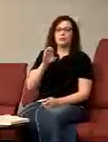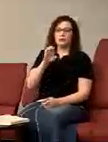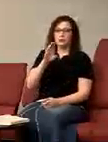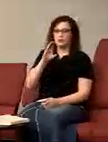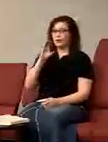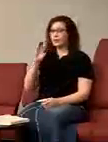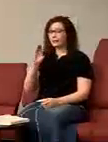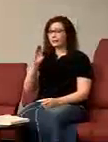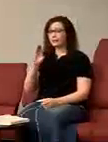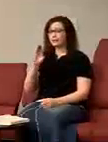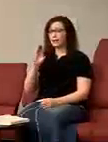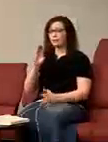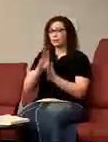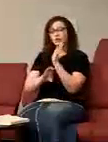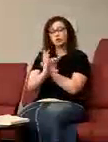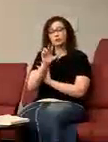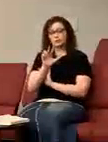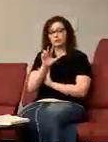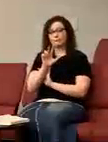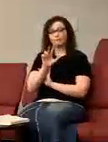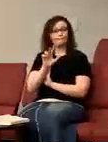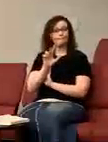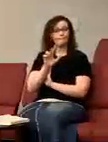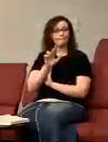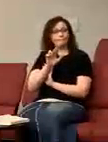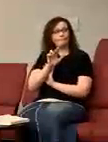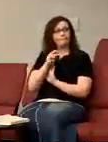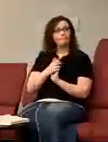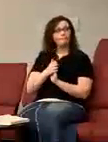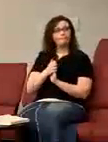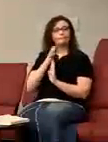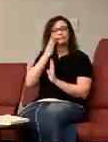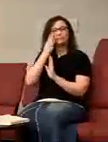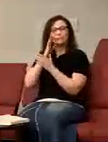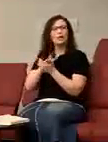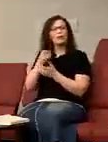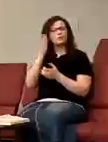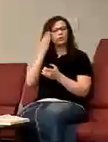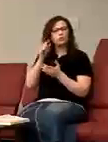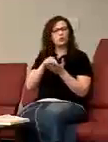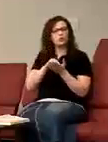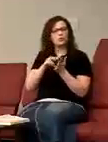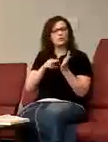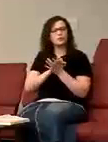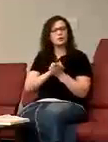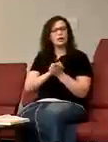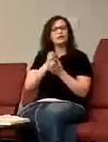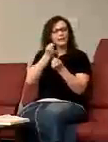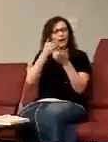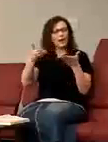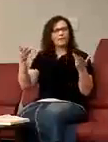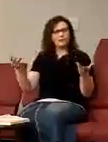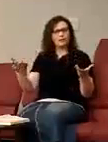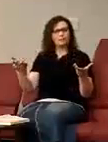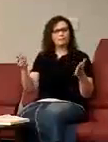be right back. I got it right there. And you're familiar with this verse, I'm sure. It says, to everything there